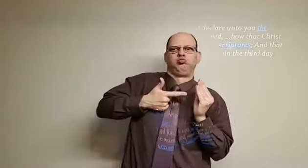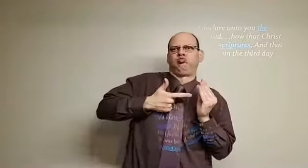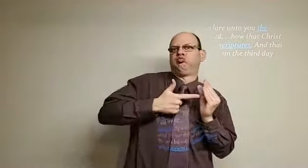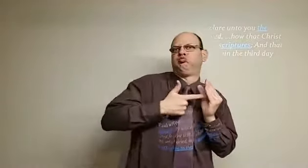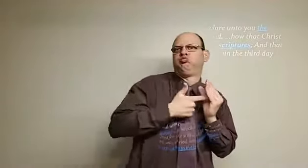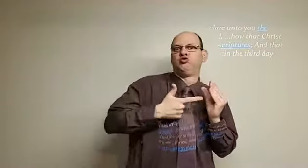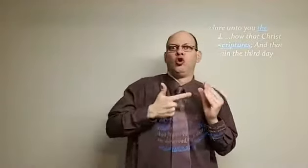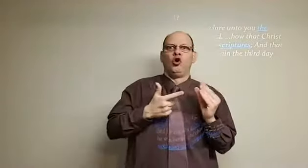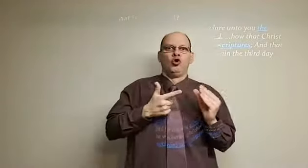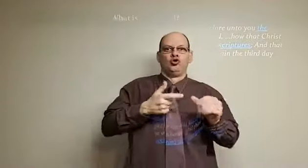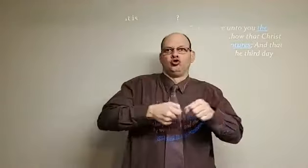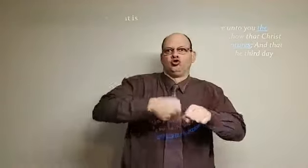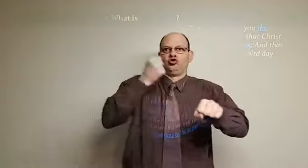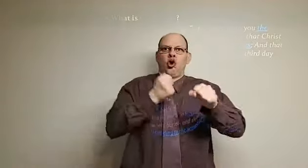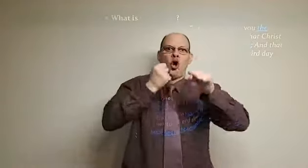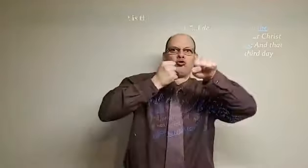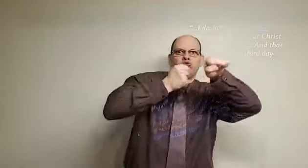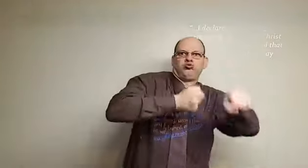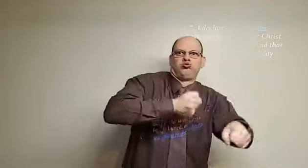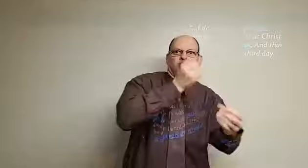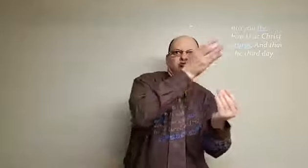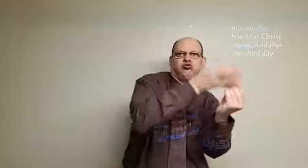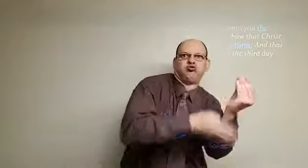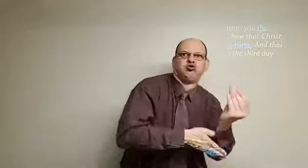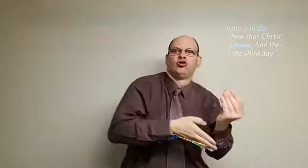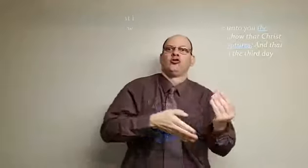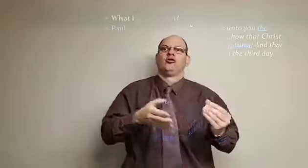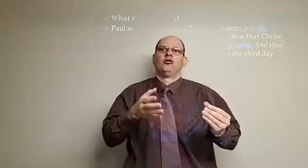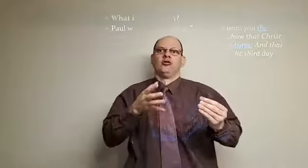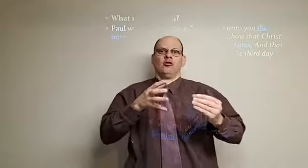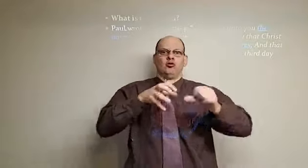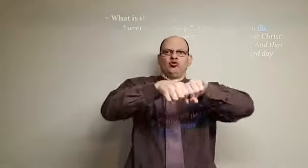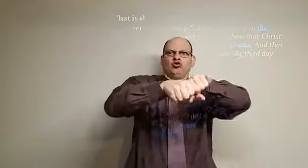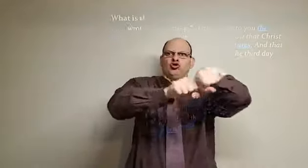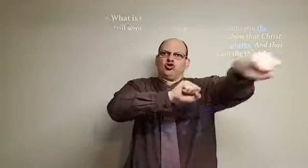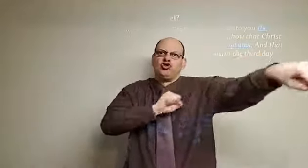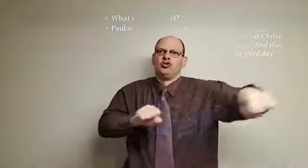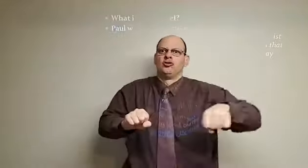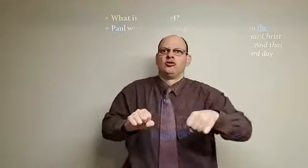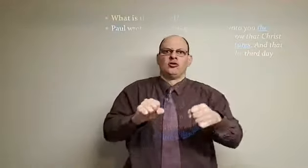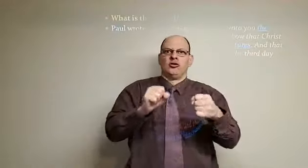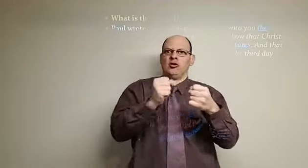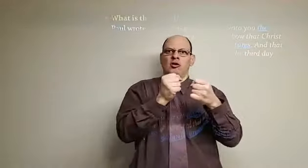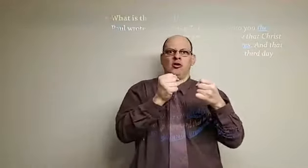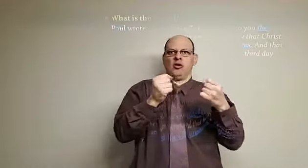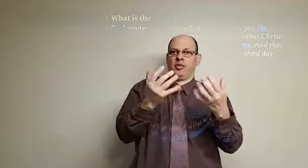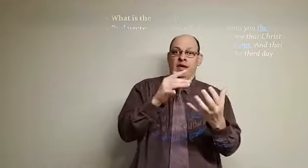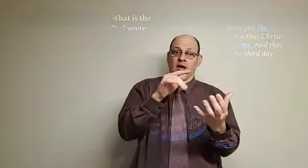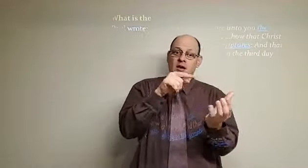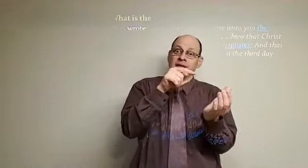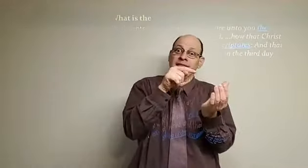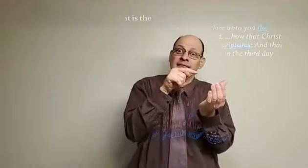like you know they're going to destroy it you know tear it up and you know cut it and you know try to tear the word and so forth